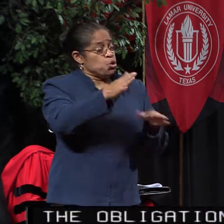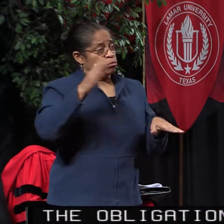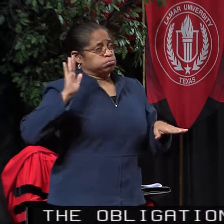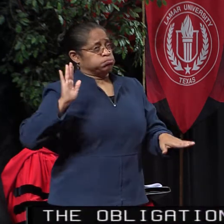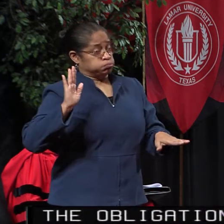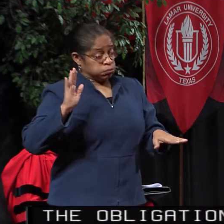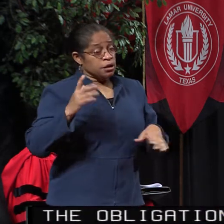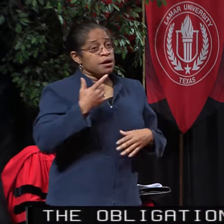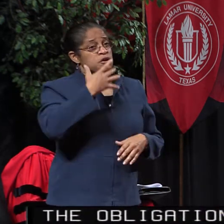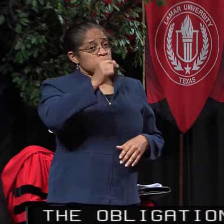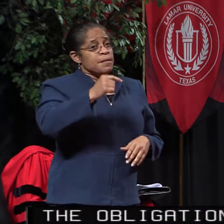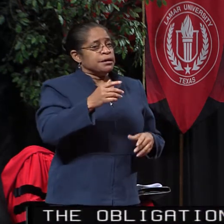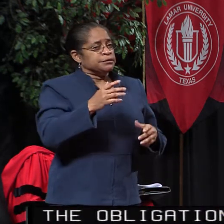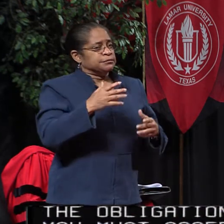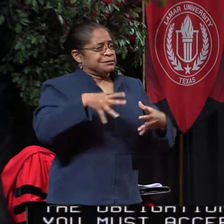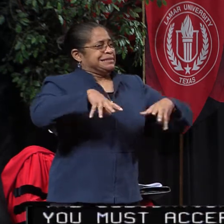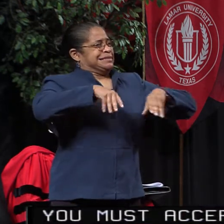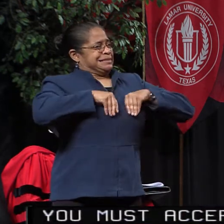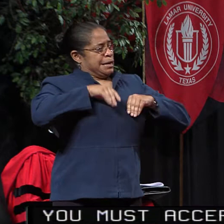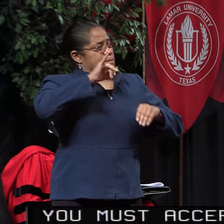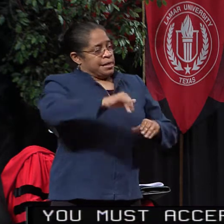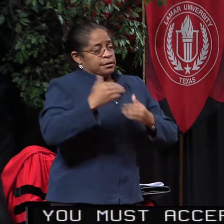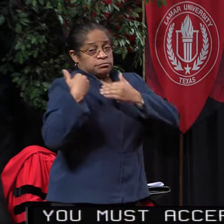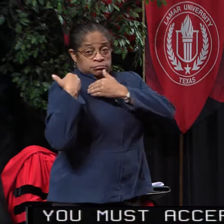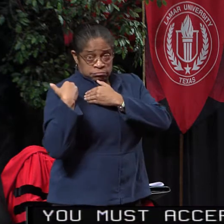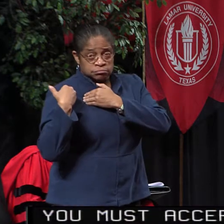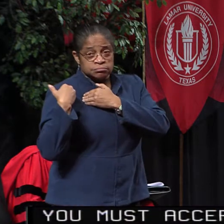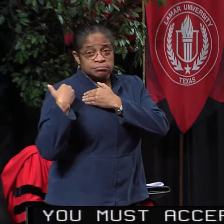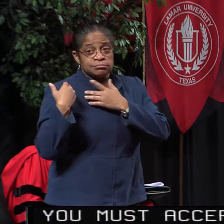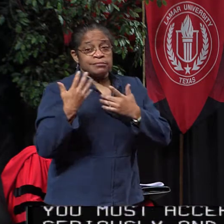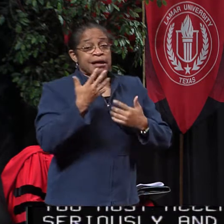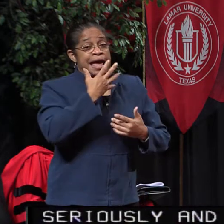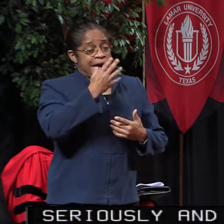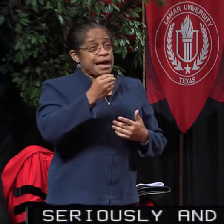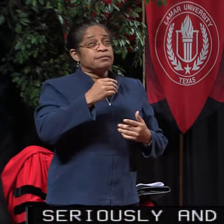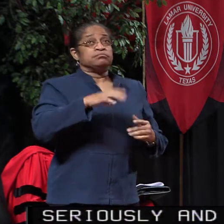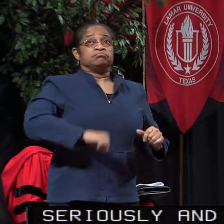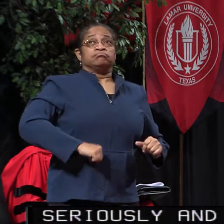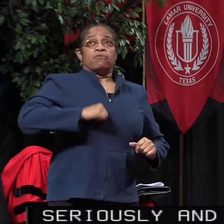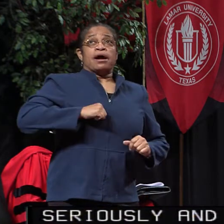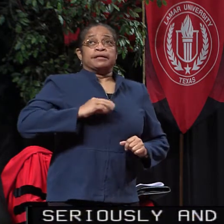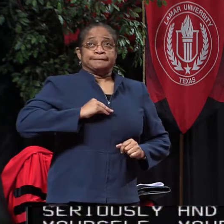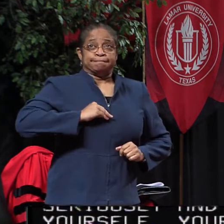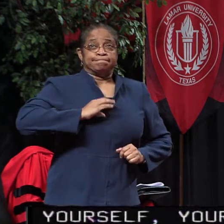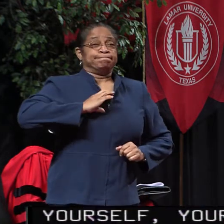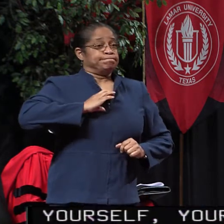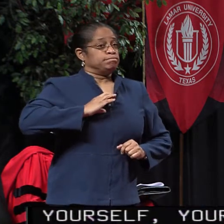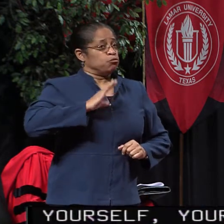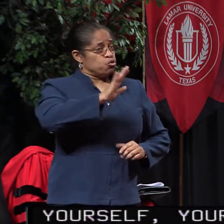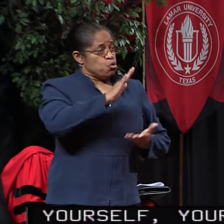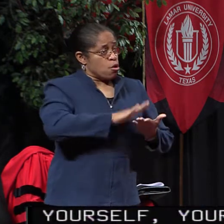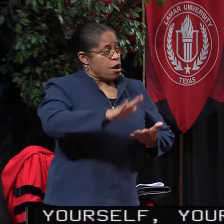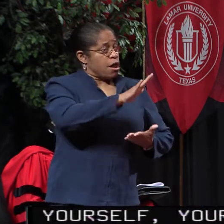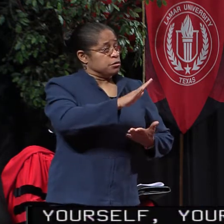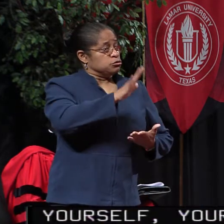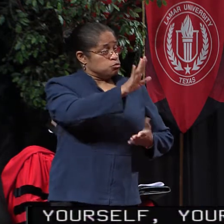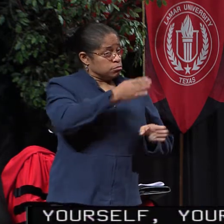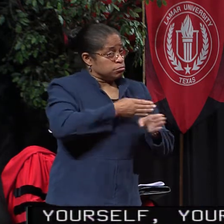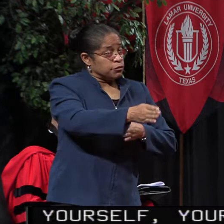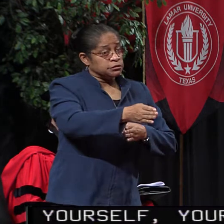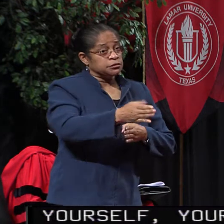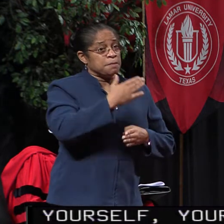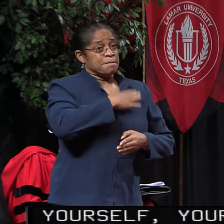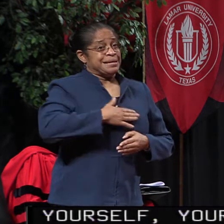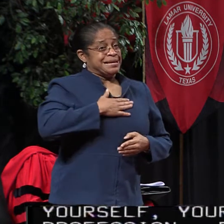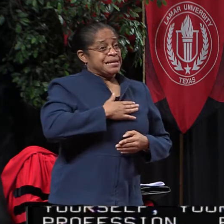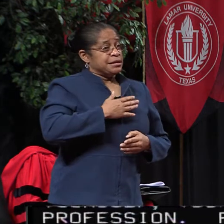must accept the obligation seriously and with pride in yourself, your college, and your profession. Please